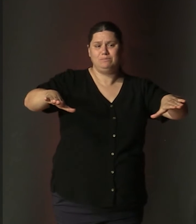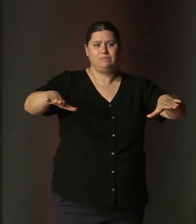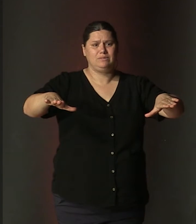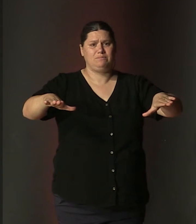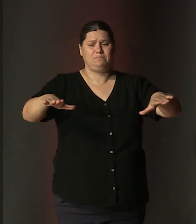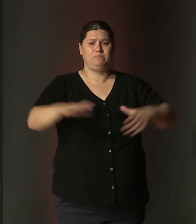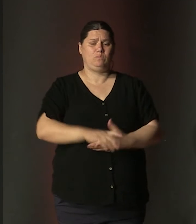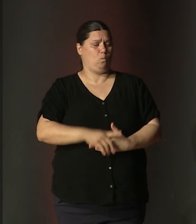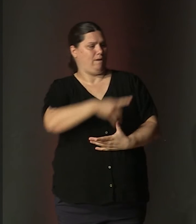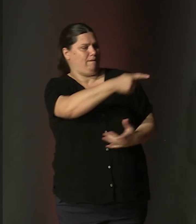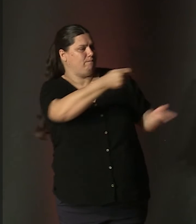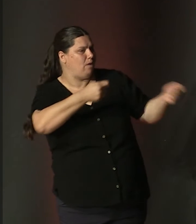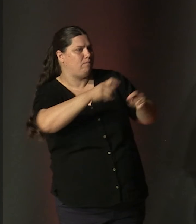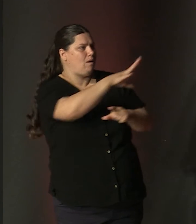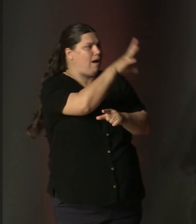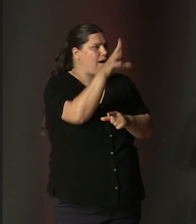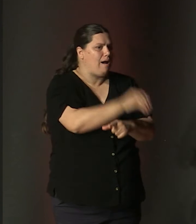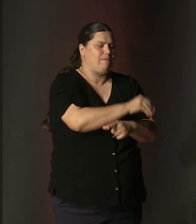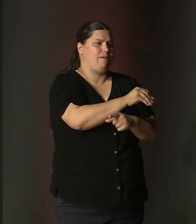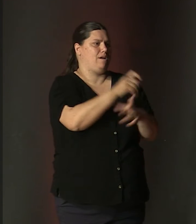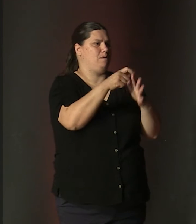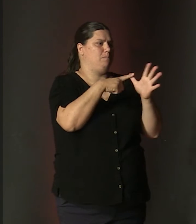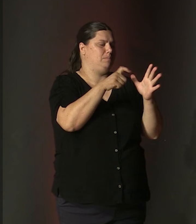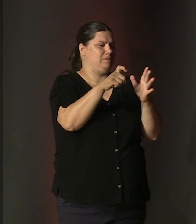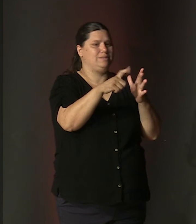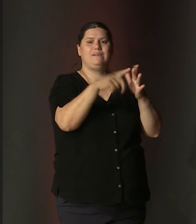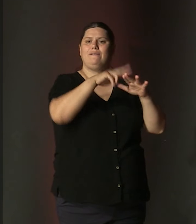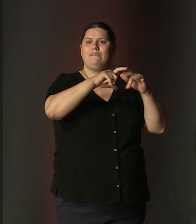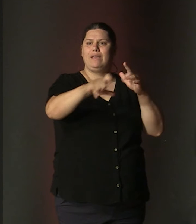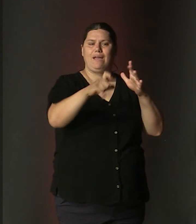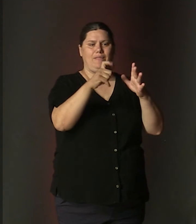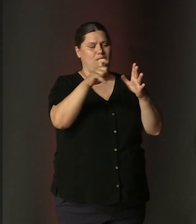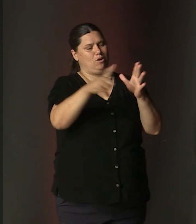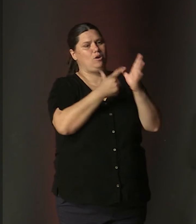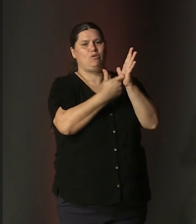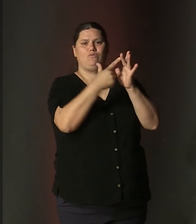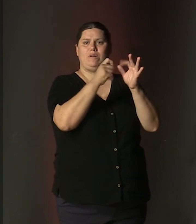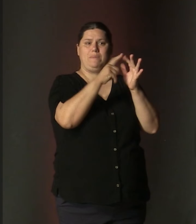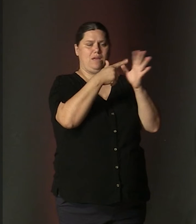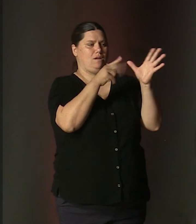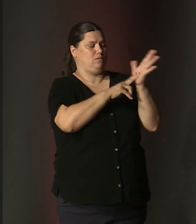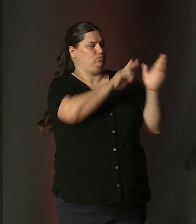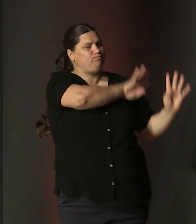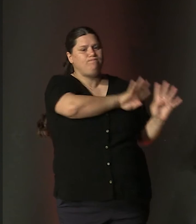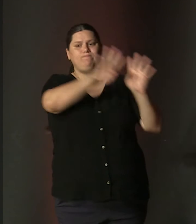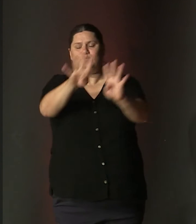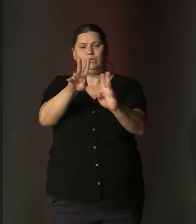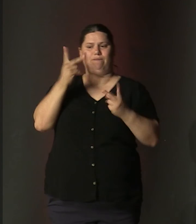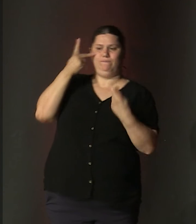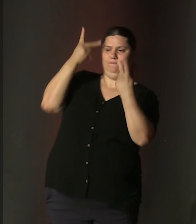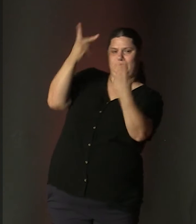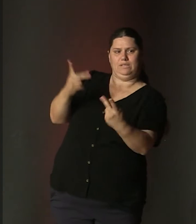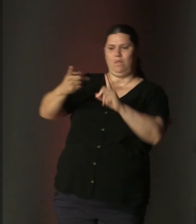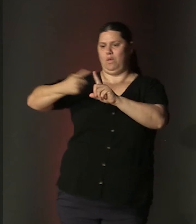We invited quarry managers from Africa, the Caribbean, and the Pacific to learn about sustainable development, and we held a field trip at a